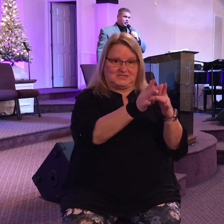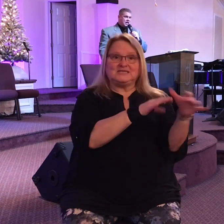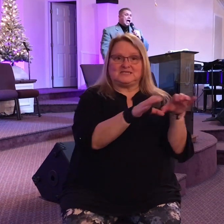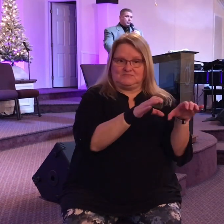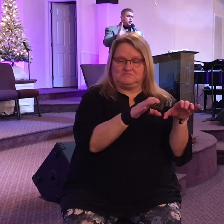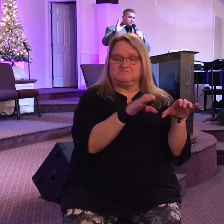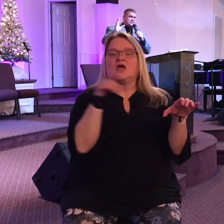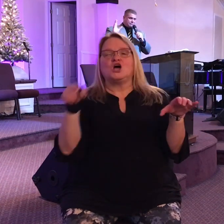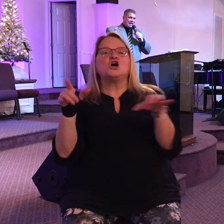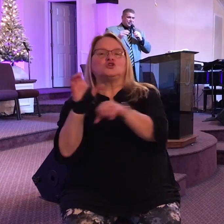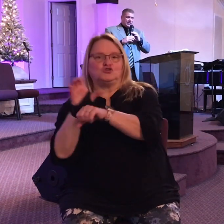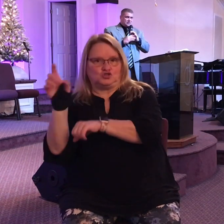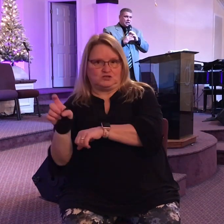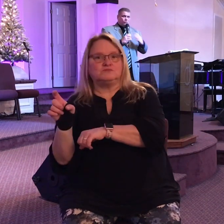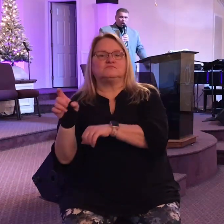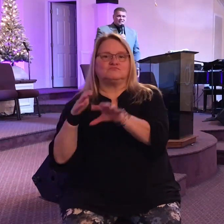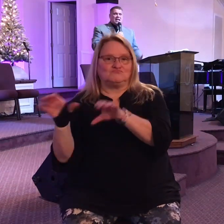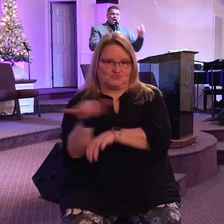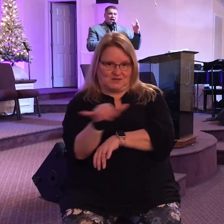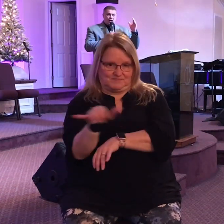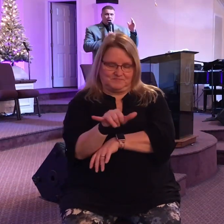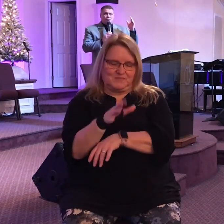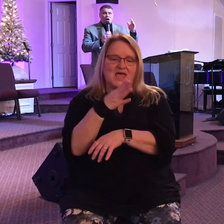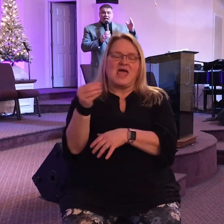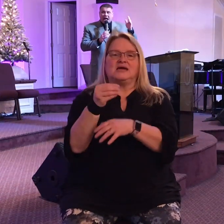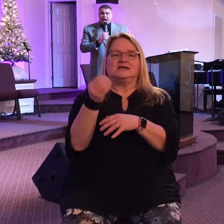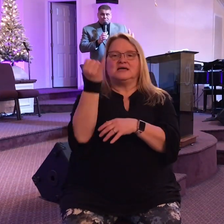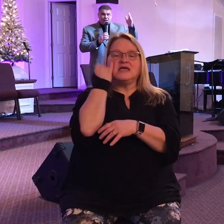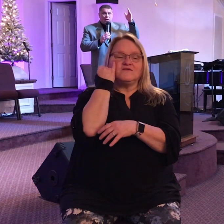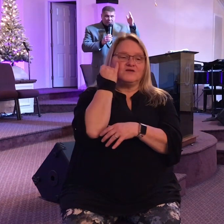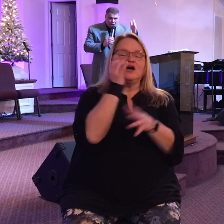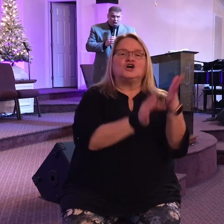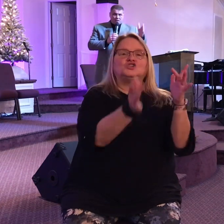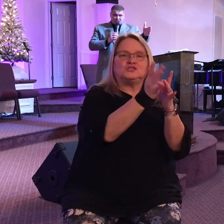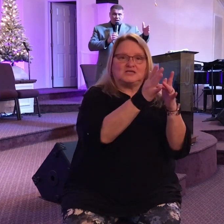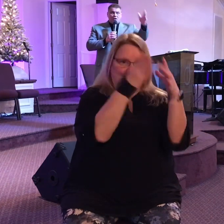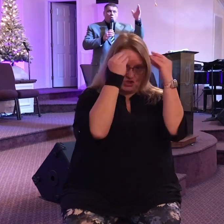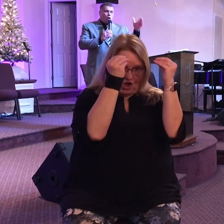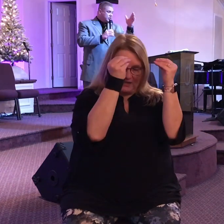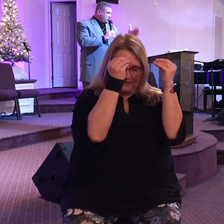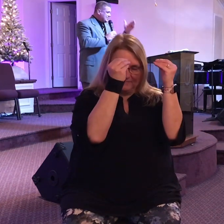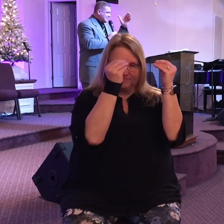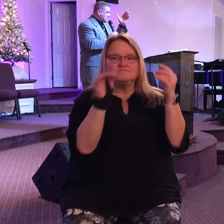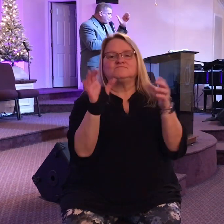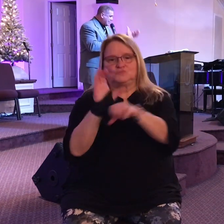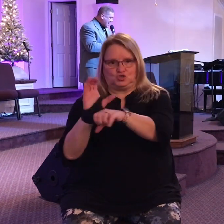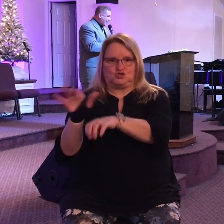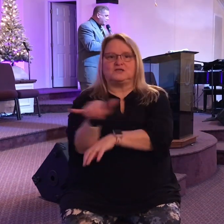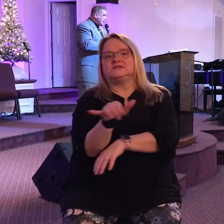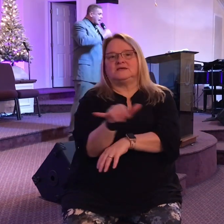should teach it. And there should be some evidence of what happened because of what